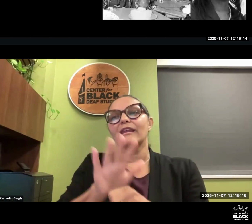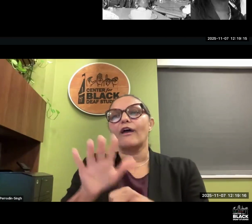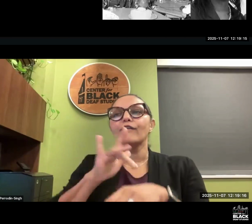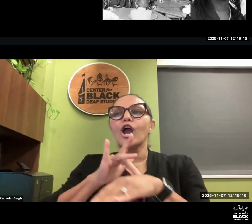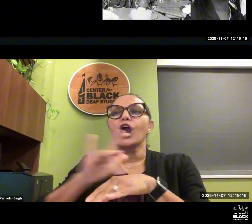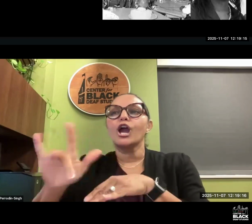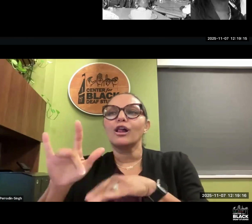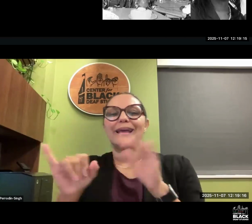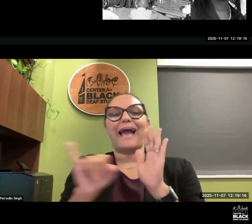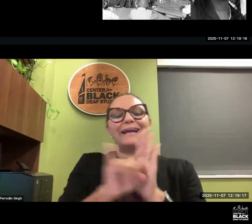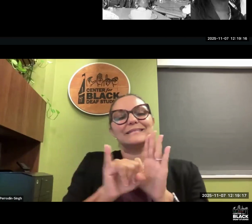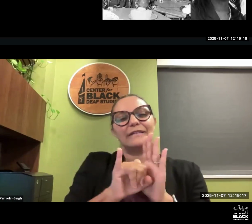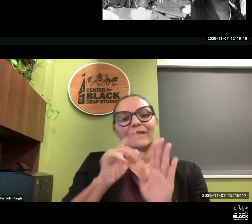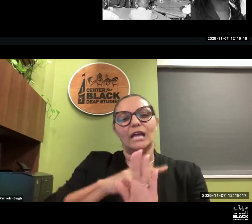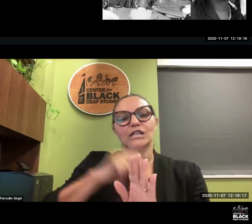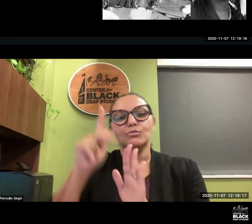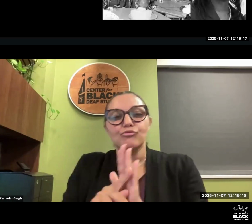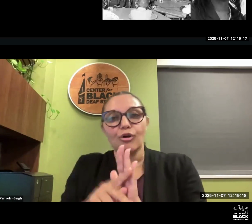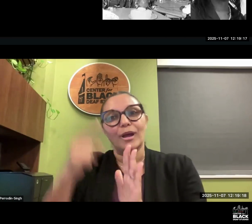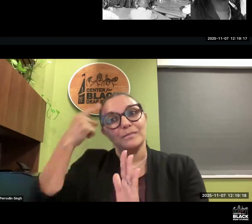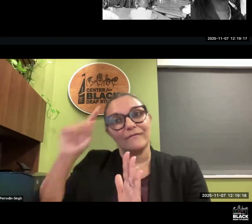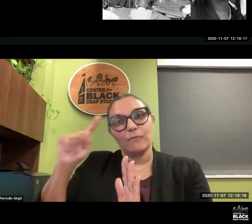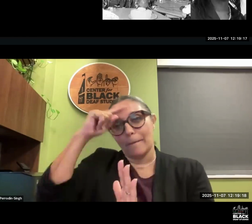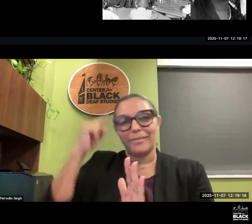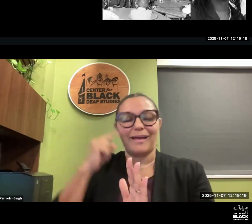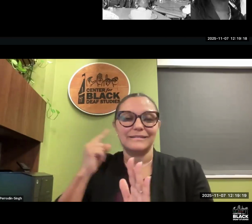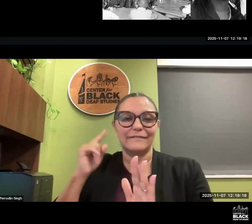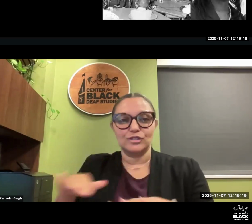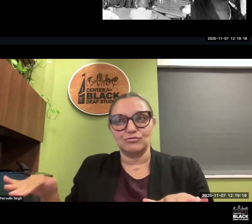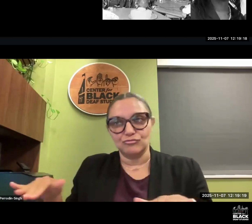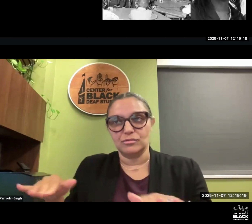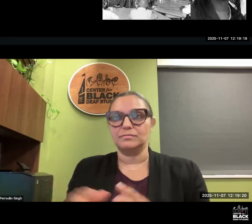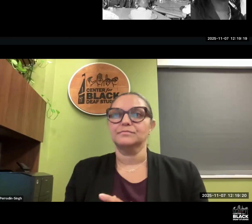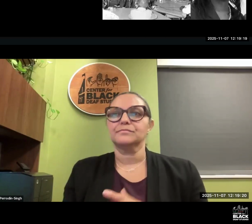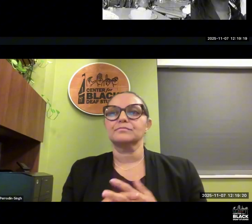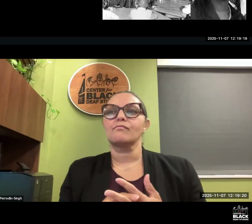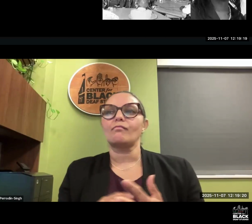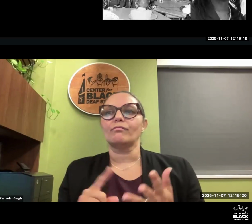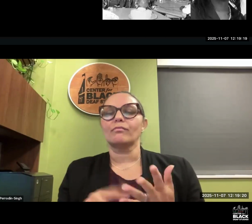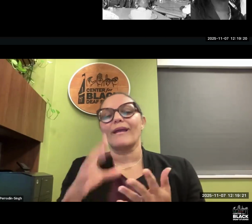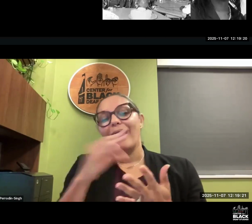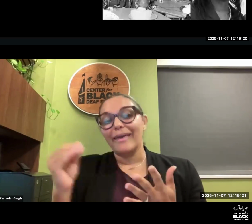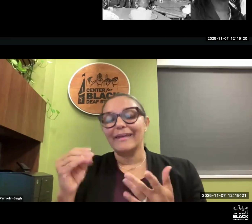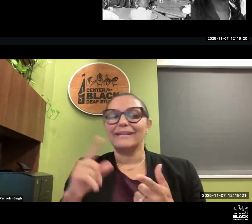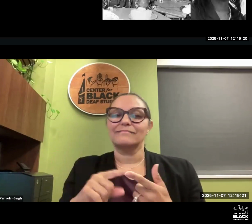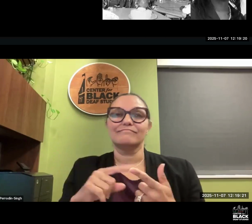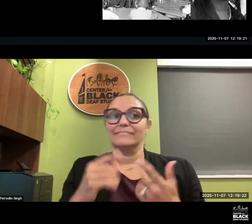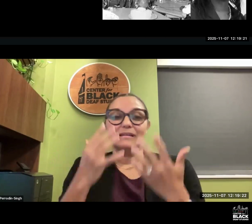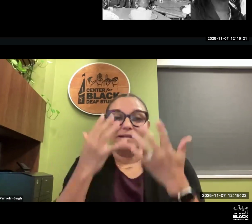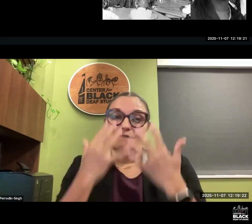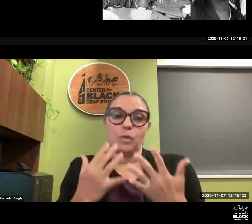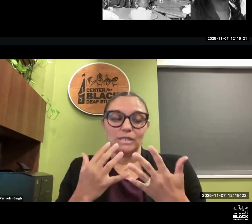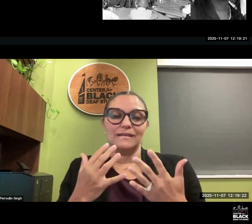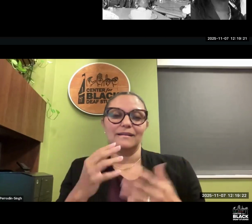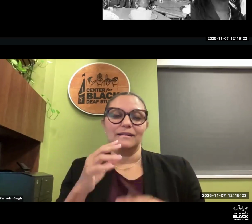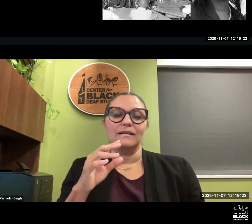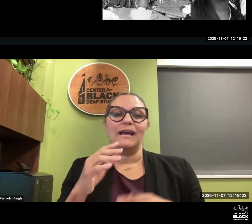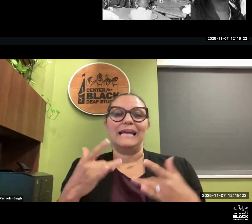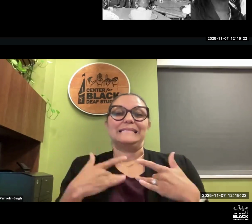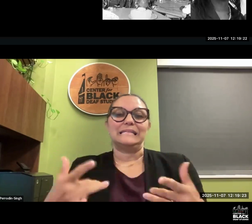deaf professionals. Insufficient early identification programs for deaf and hard of hearing